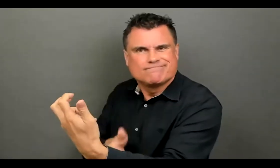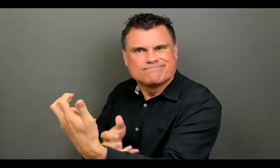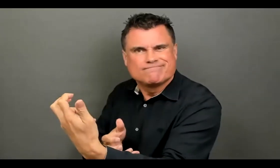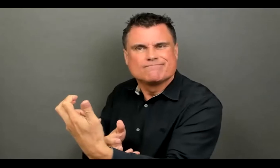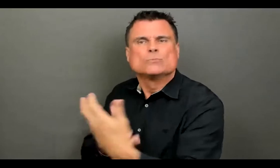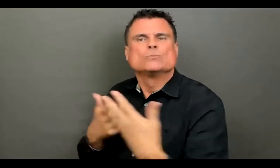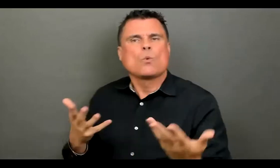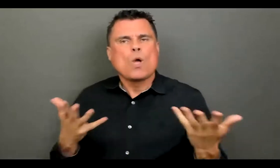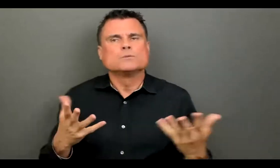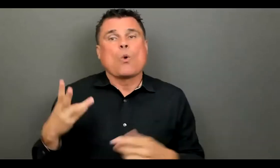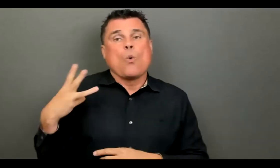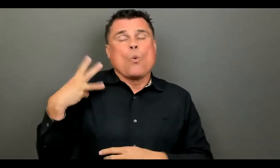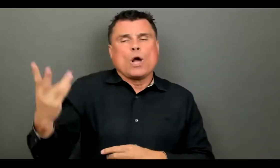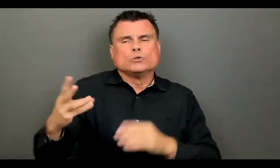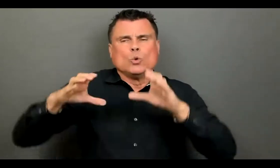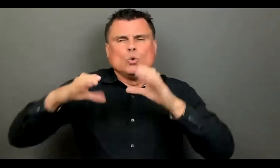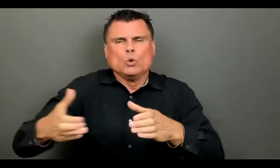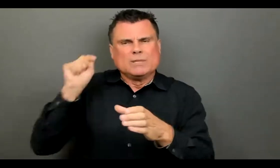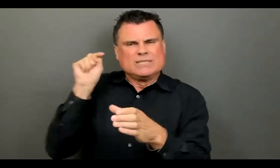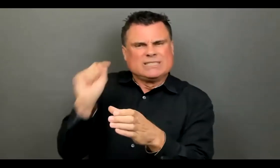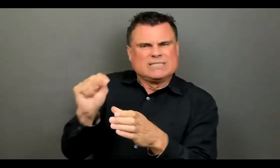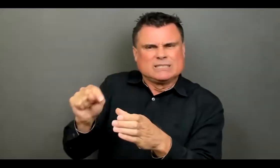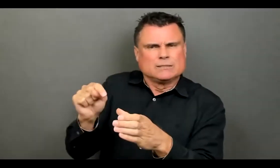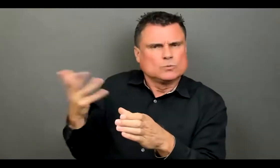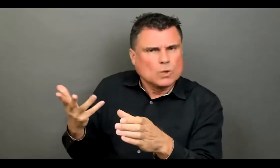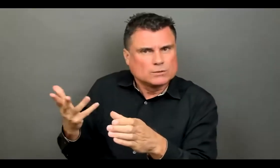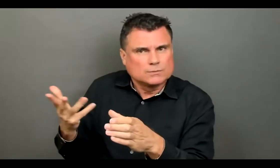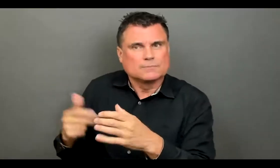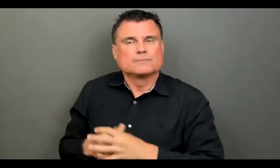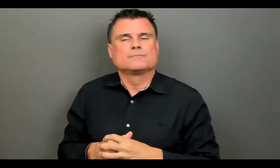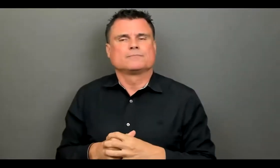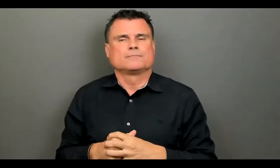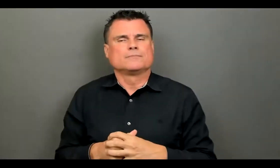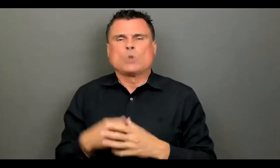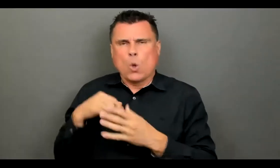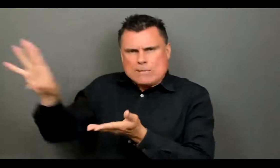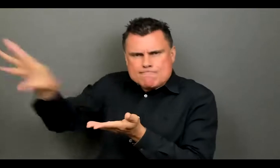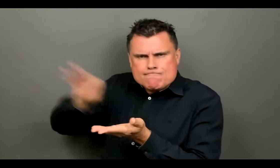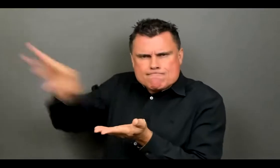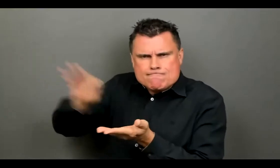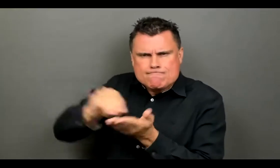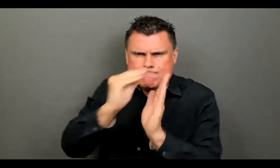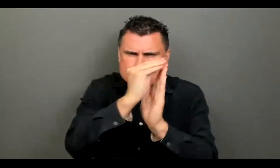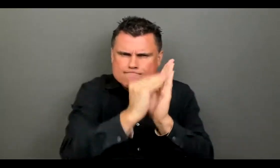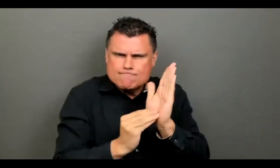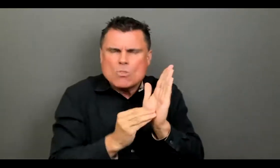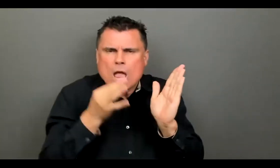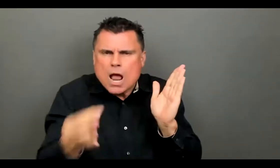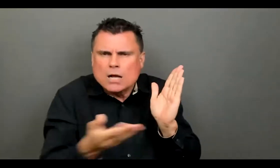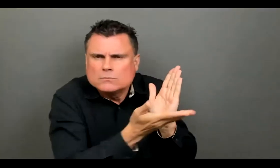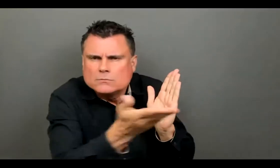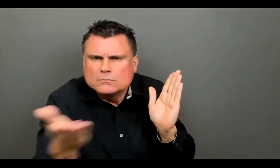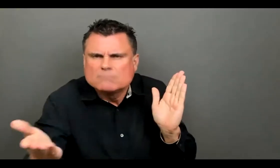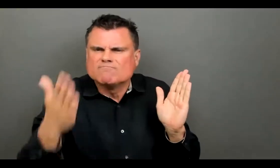and offer really robust data on how much less likely a person with disabilities is to own or access a mobile phone than a